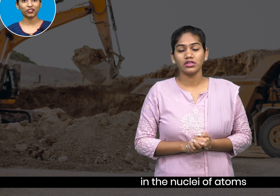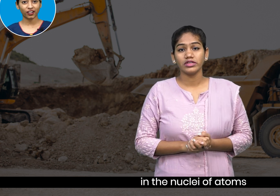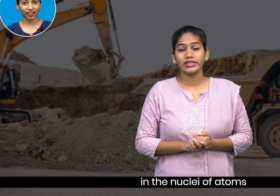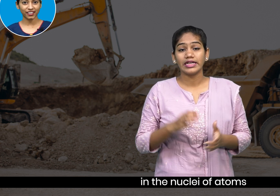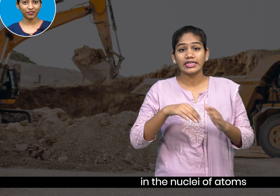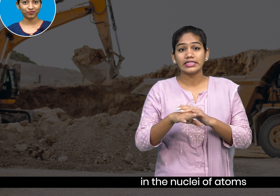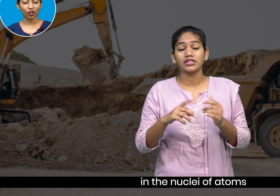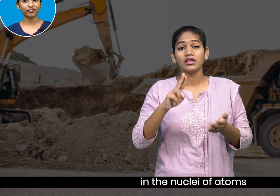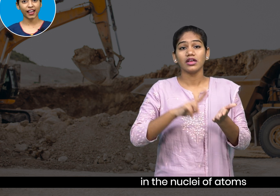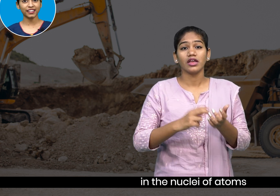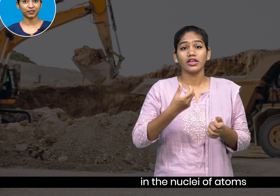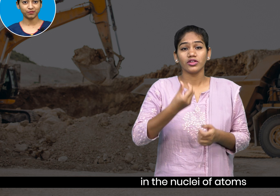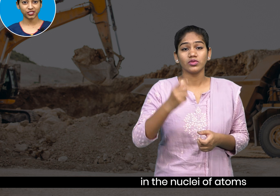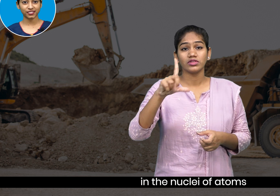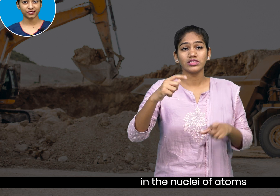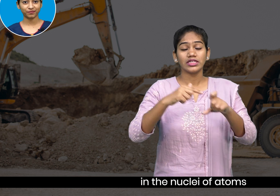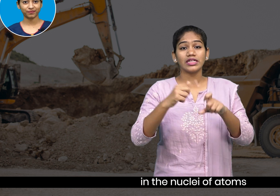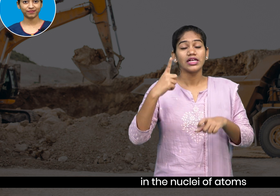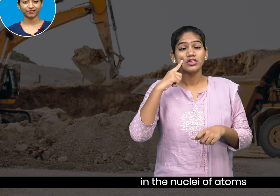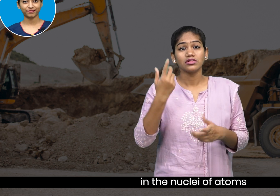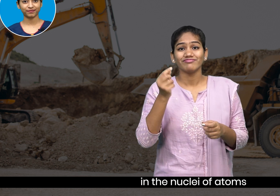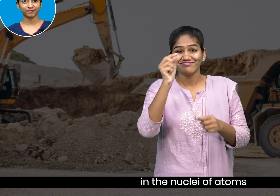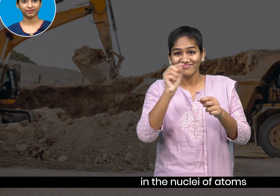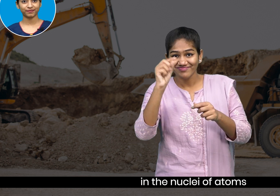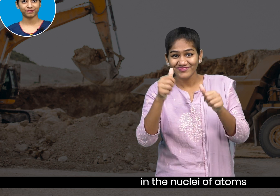in the nuclei of atoms